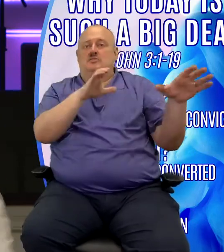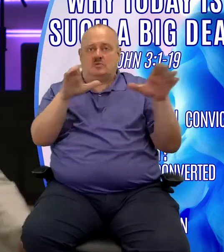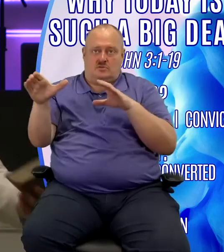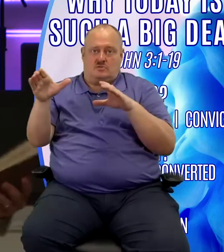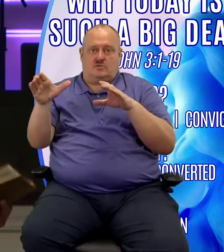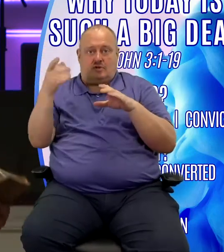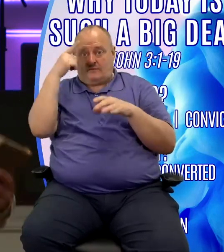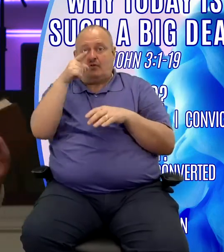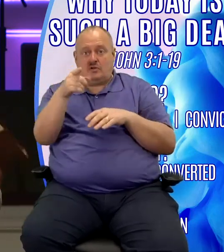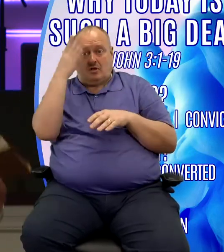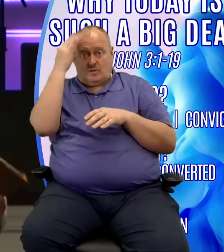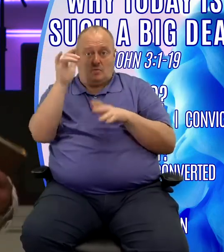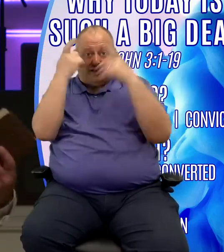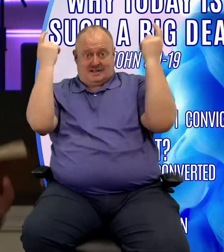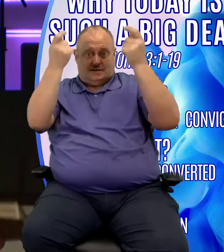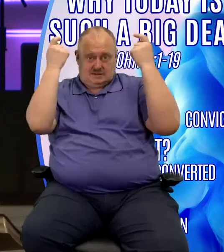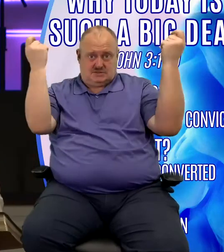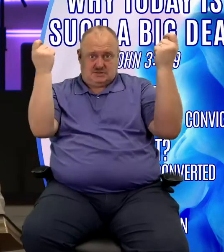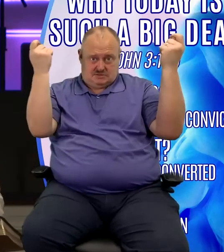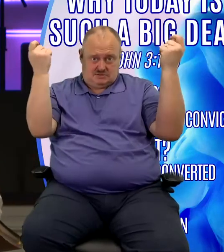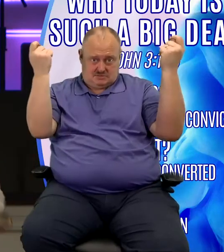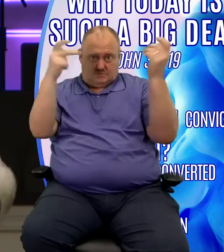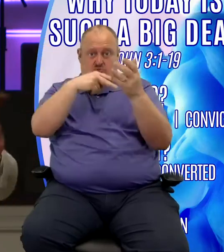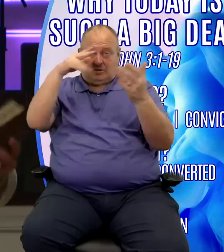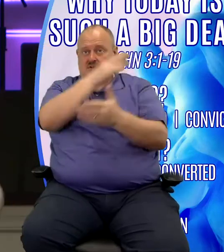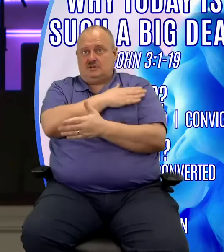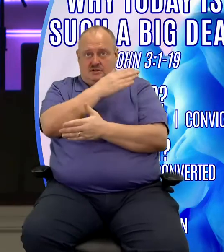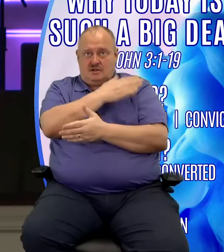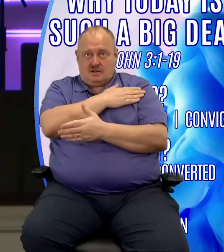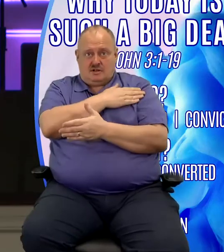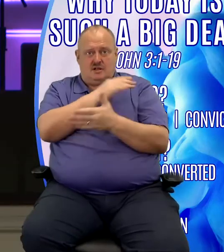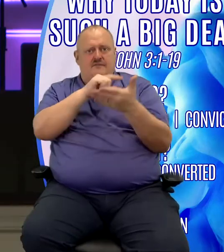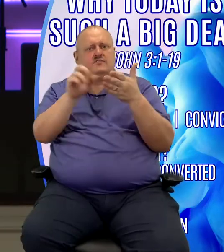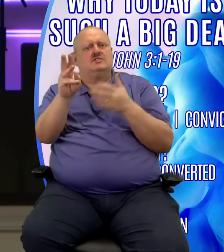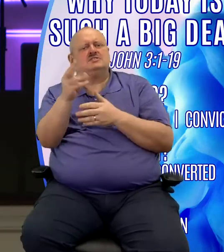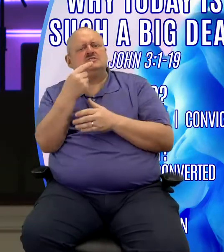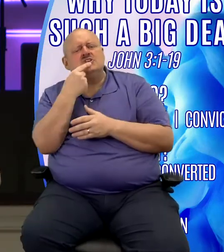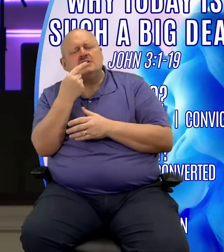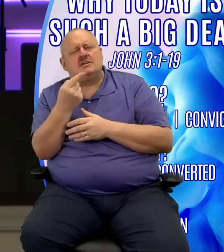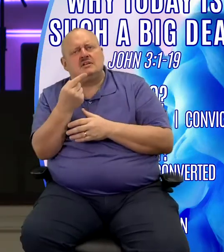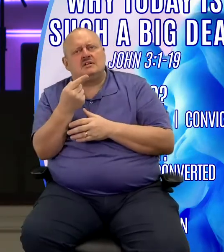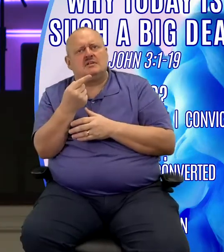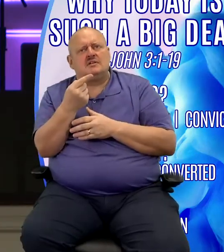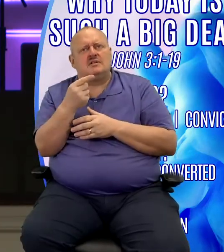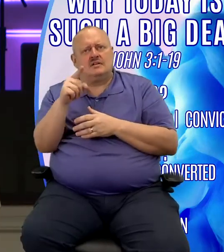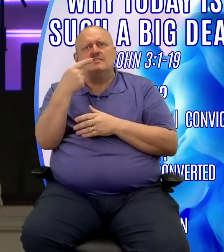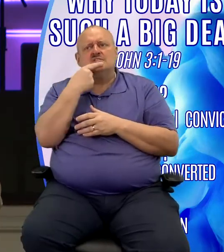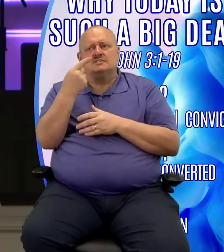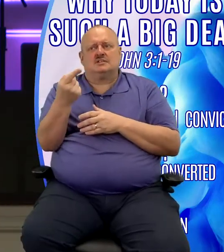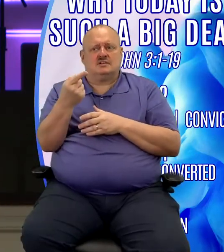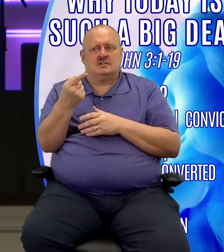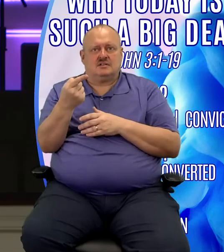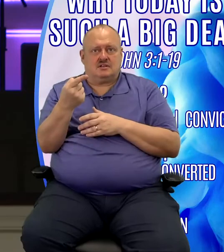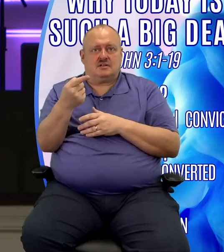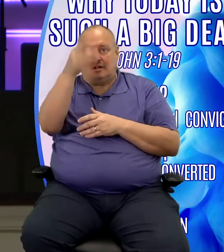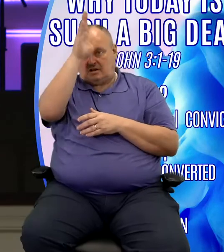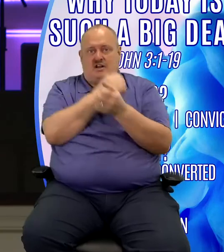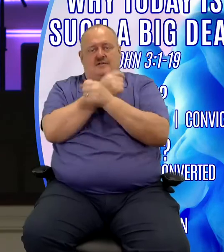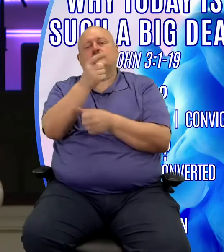for you. That's why we celebrate this Resurrection Sunday. So what does verse 16 tell us today? First thing it says is this, that God loves